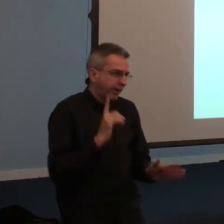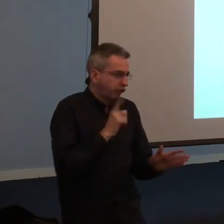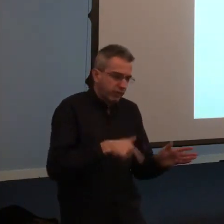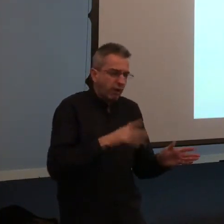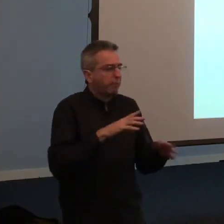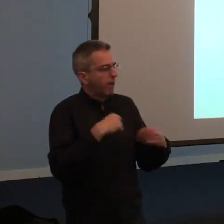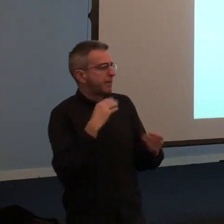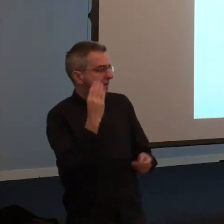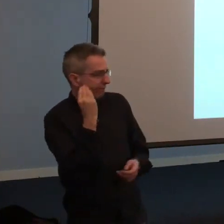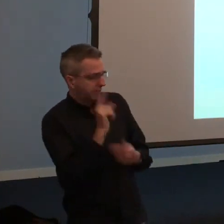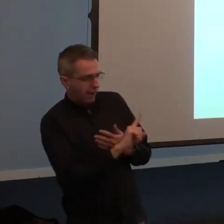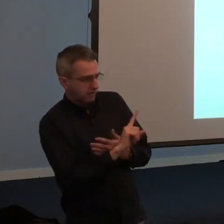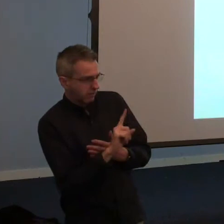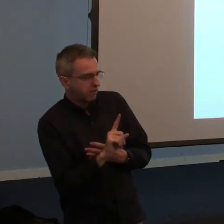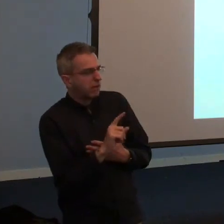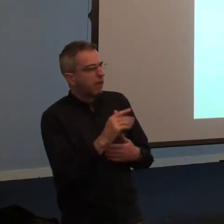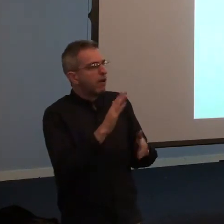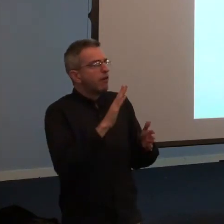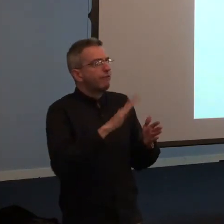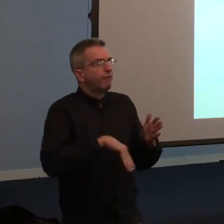later in life. We're born hearing and then become deafened later in life.